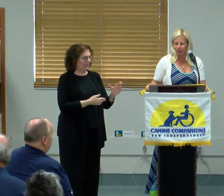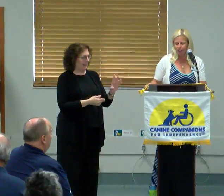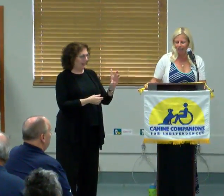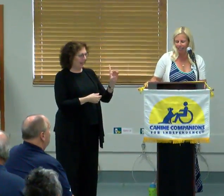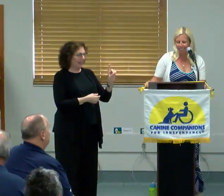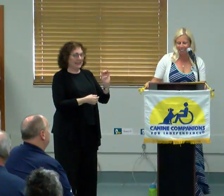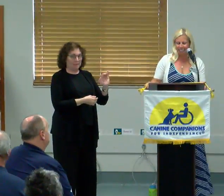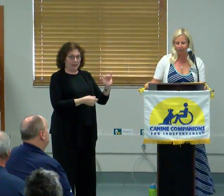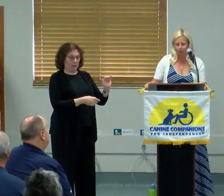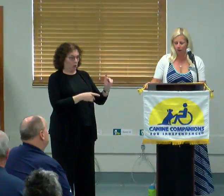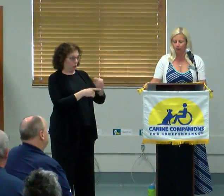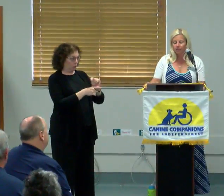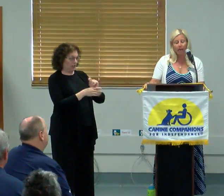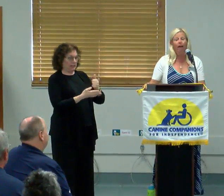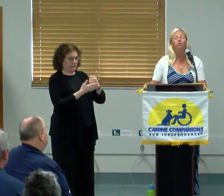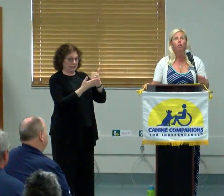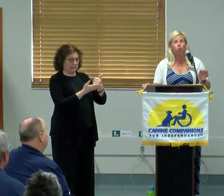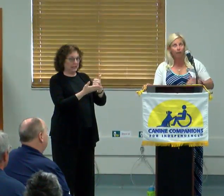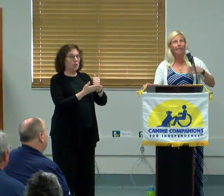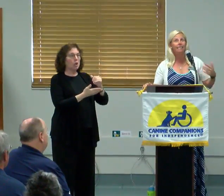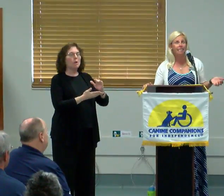Debbie and her training assistant